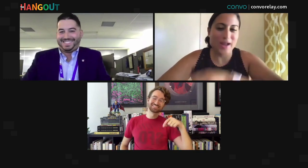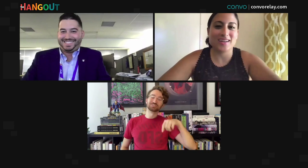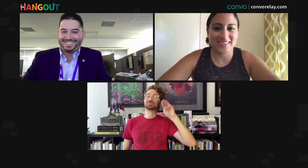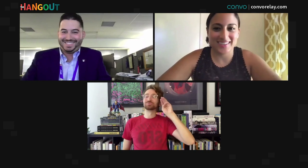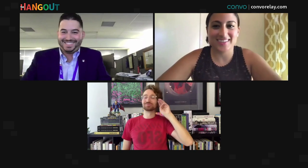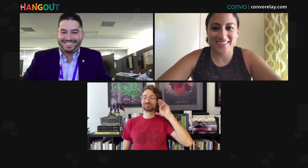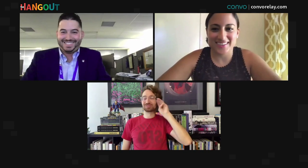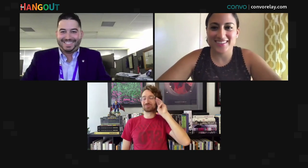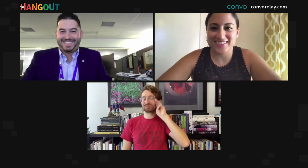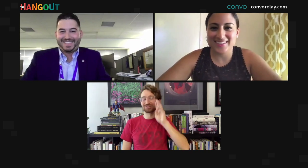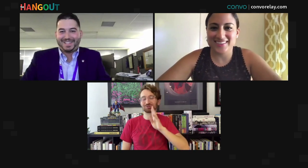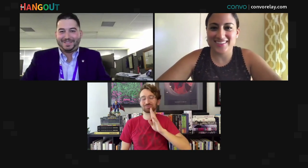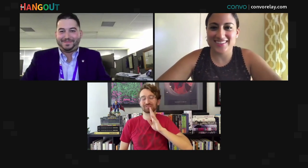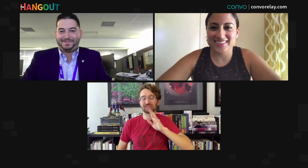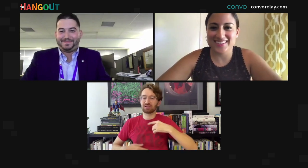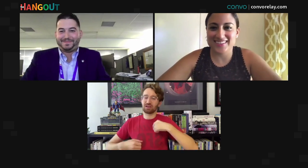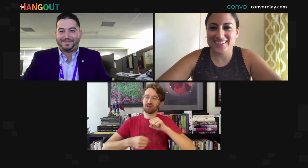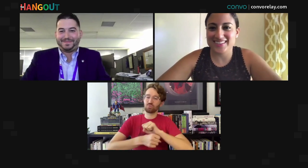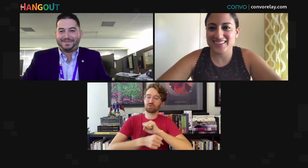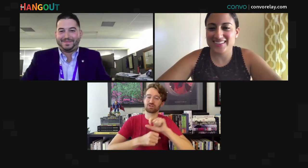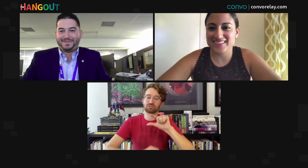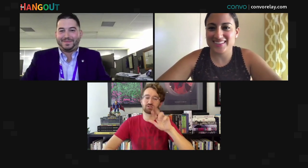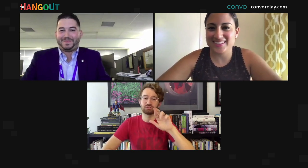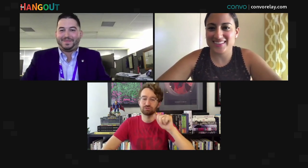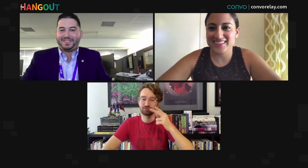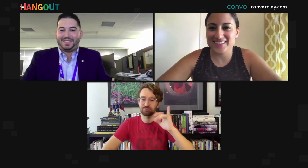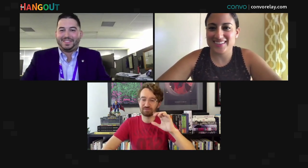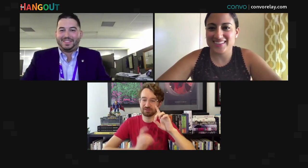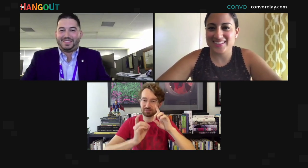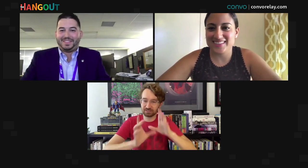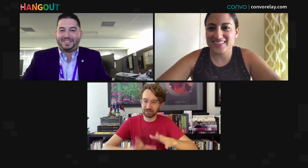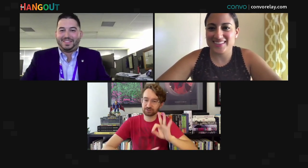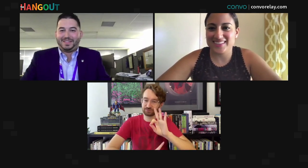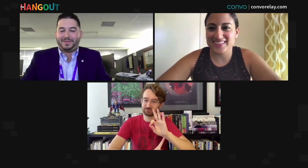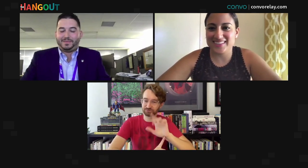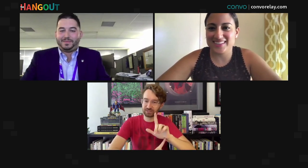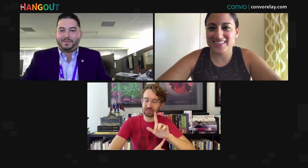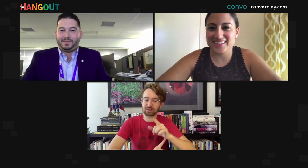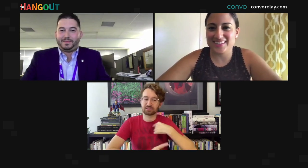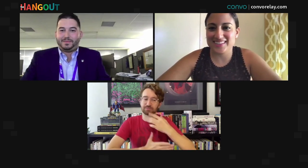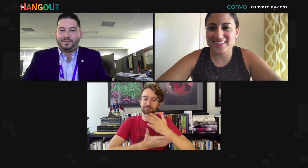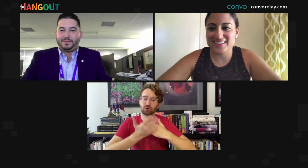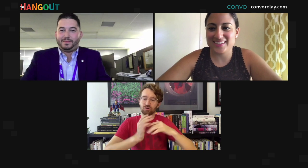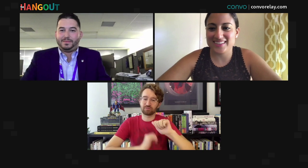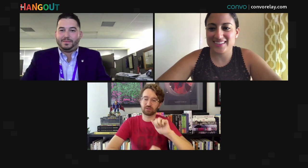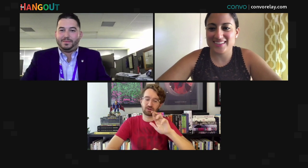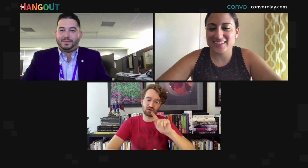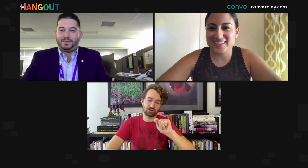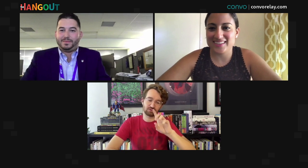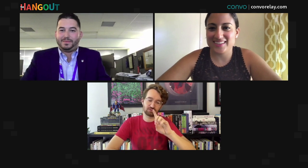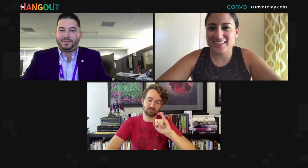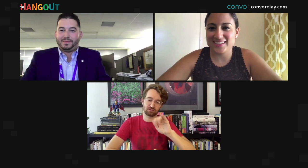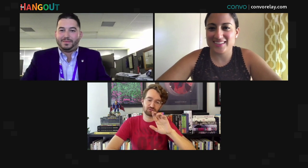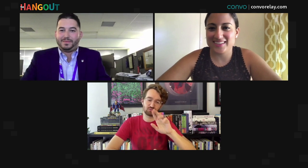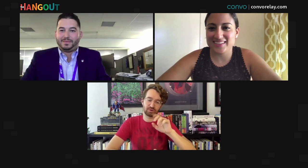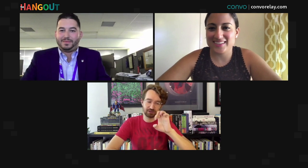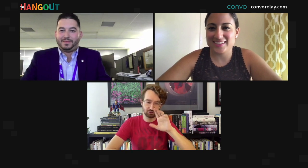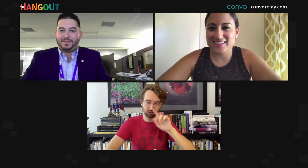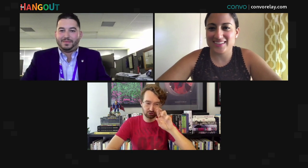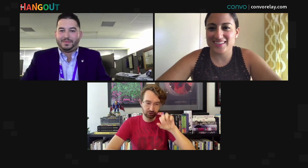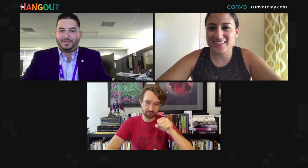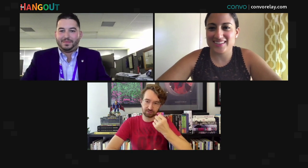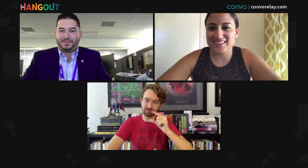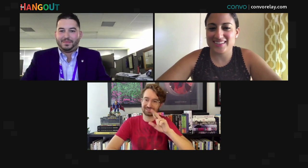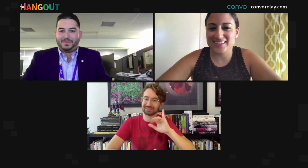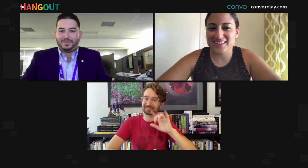cancellation. Unfortunately, that's under my scope. So sorry about that. This is Michael speaking. I'm a graphic design director. I'm